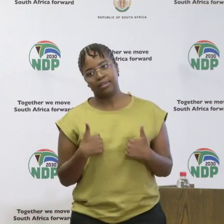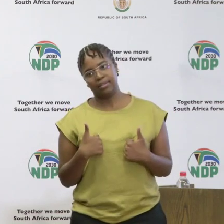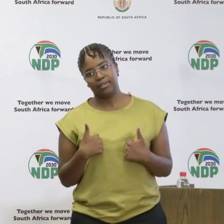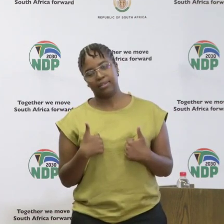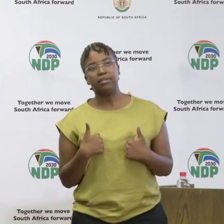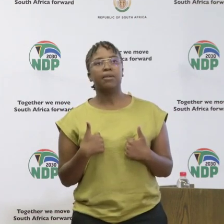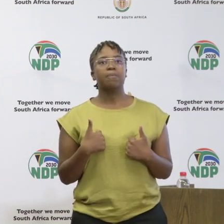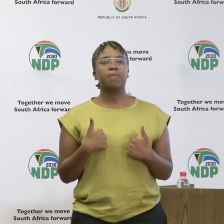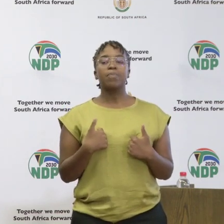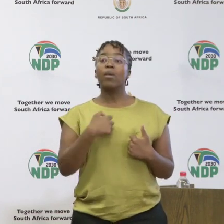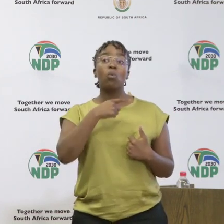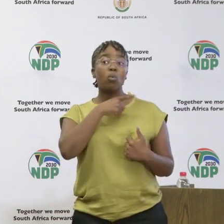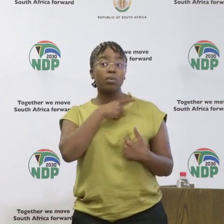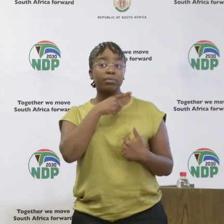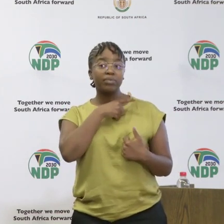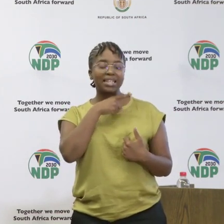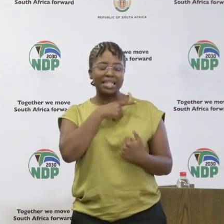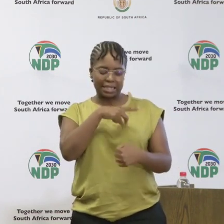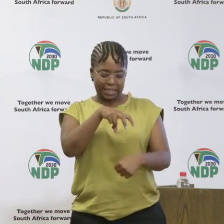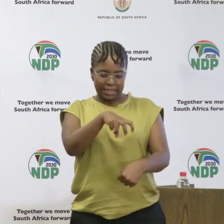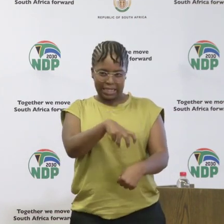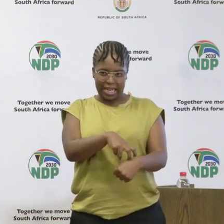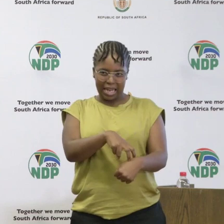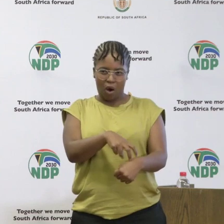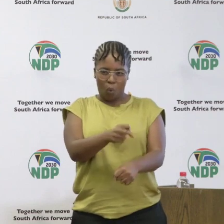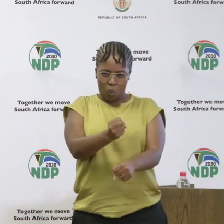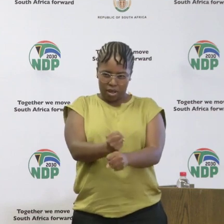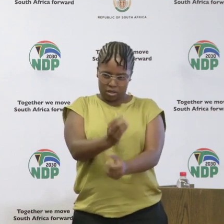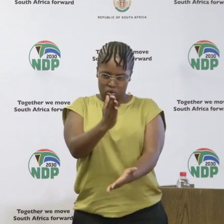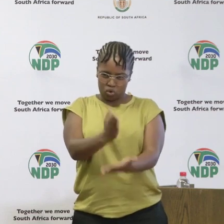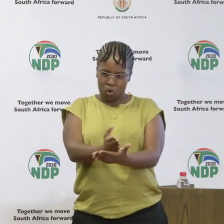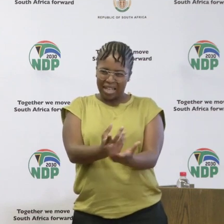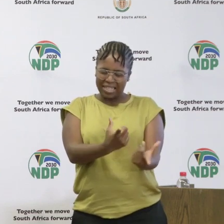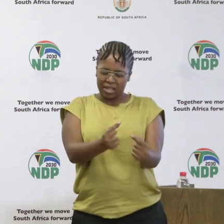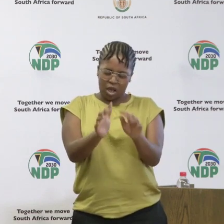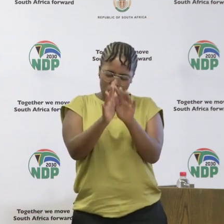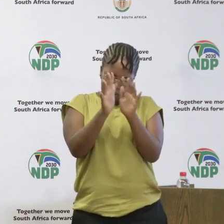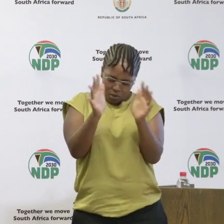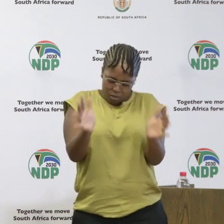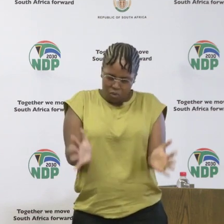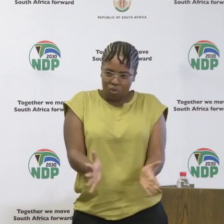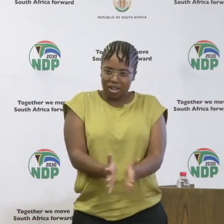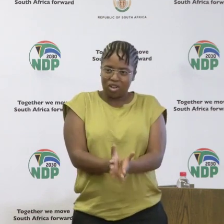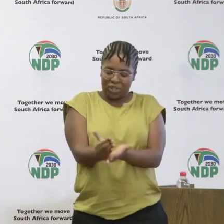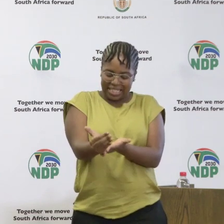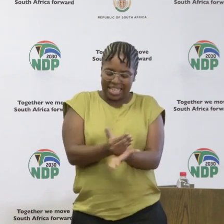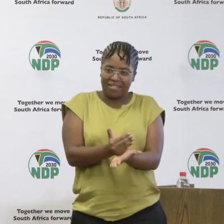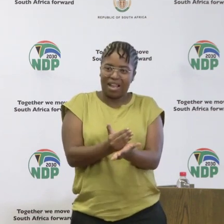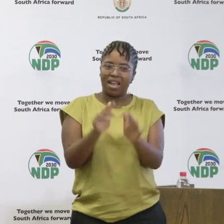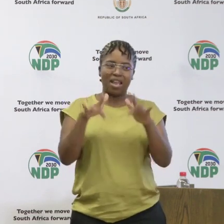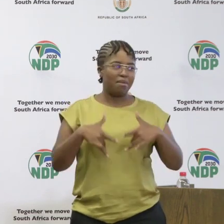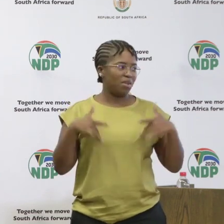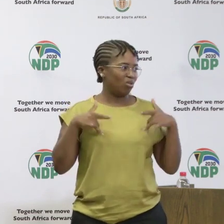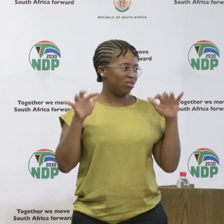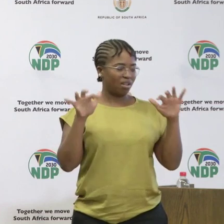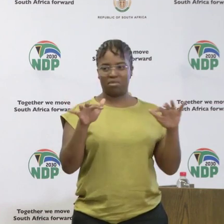Because we need to take all measures available to us to save lives.